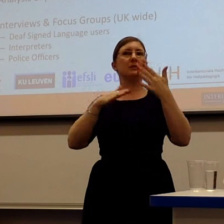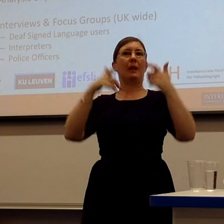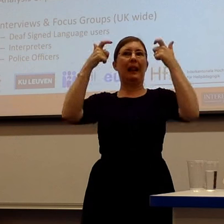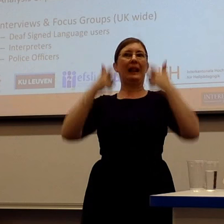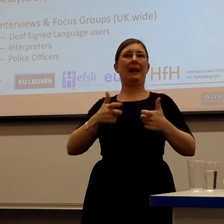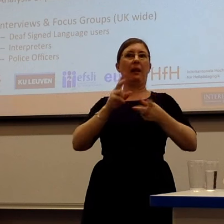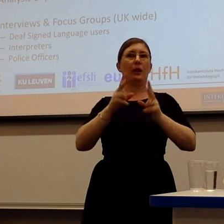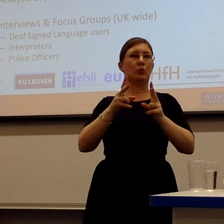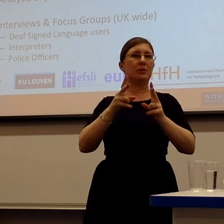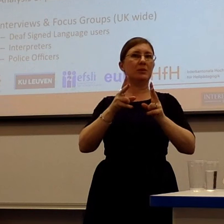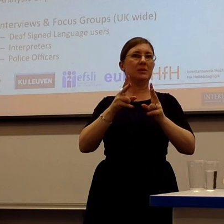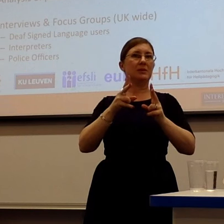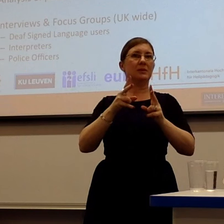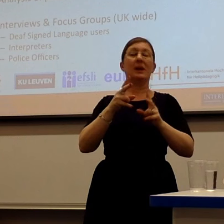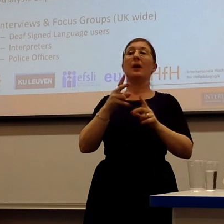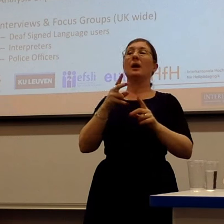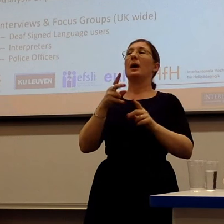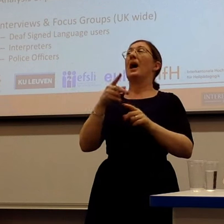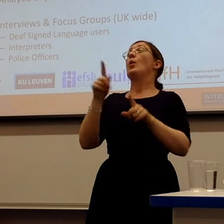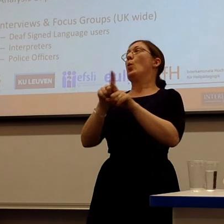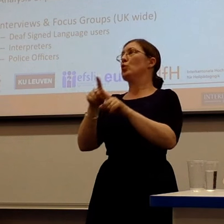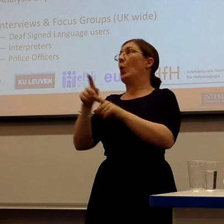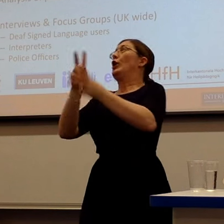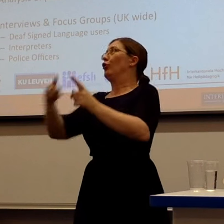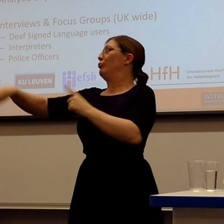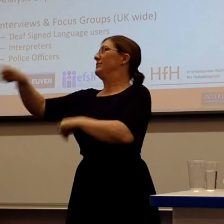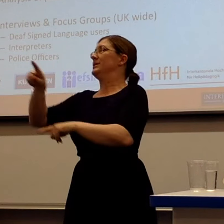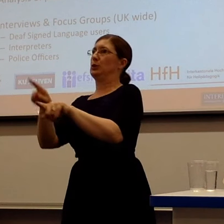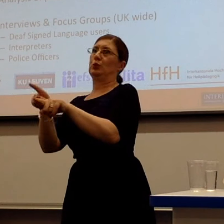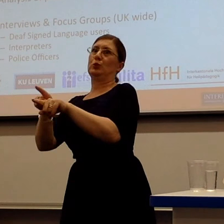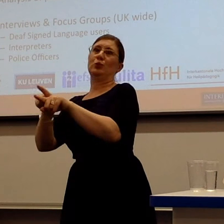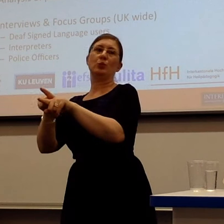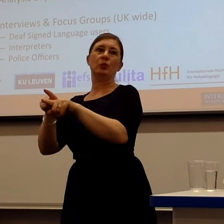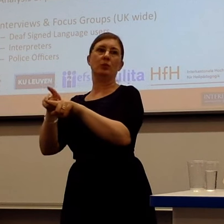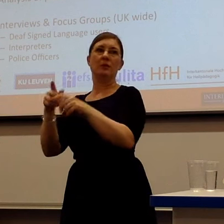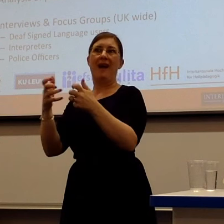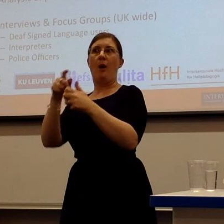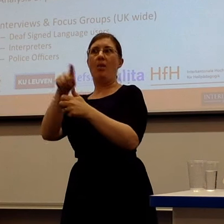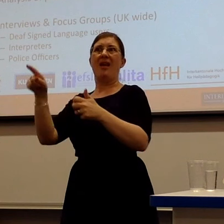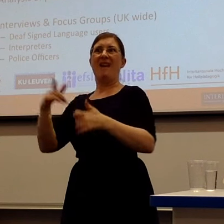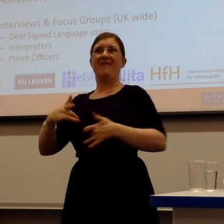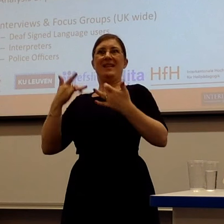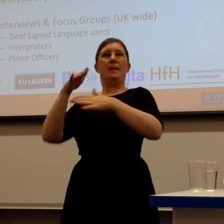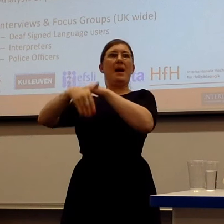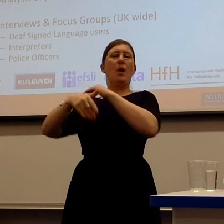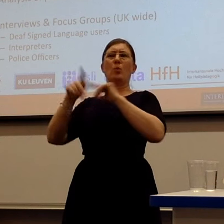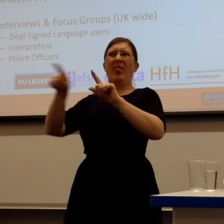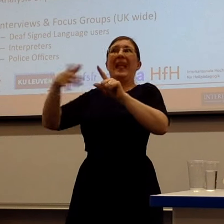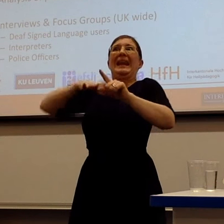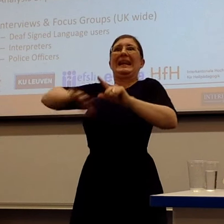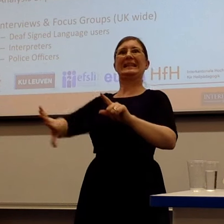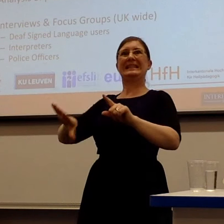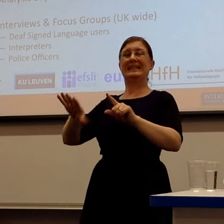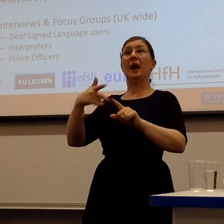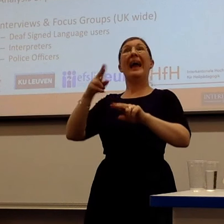We wanted to speak to deaf people who'd had experience in legal settings and also interpreters who are practicing in these areas, how they felt about